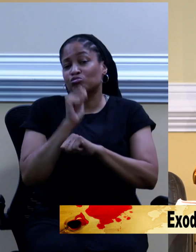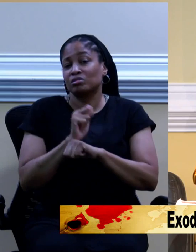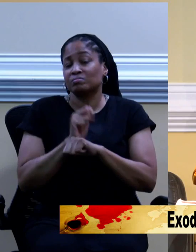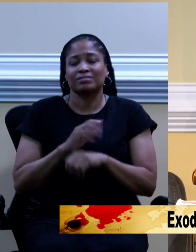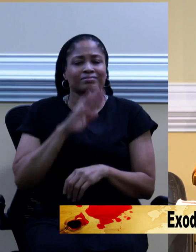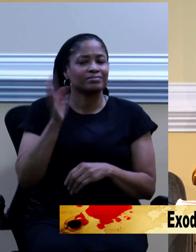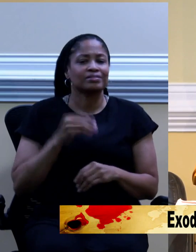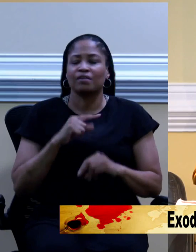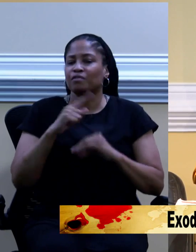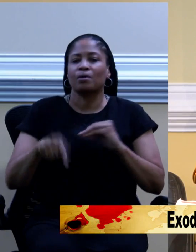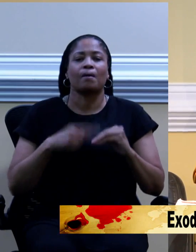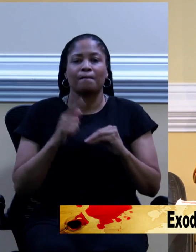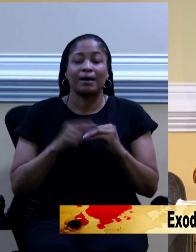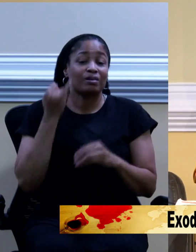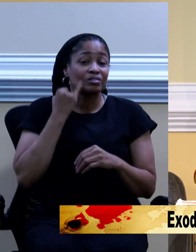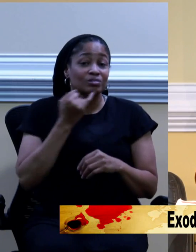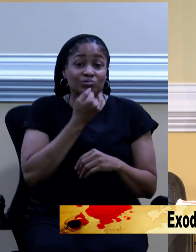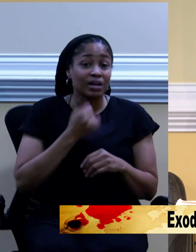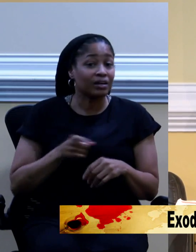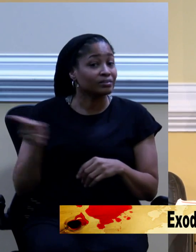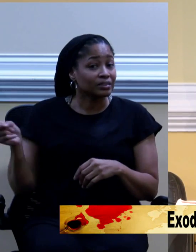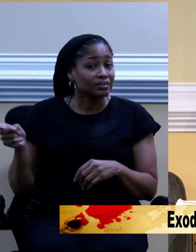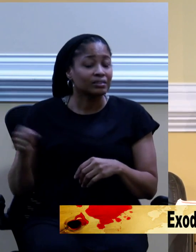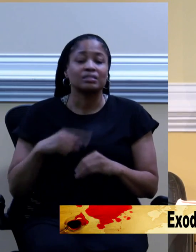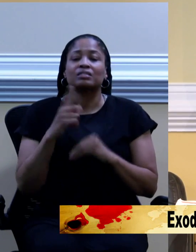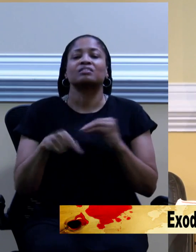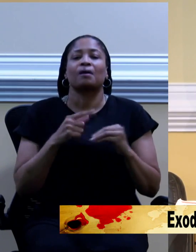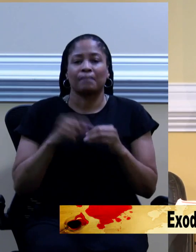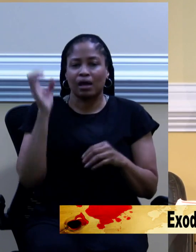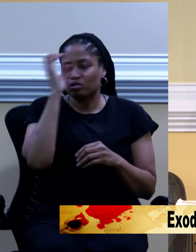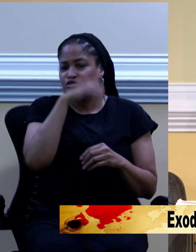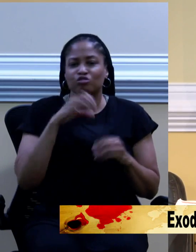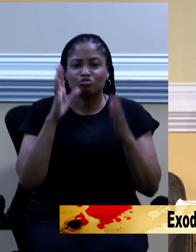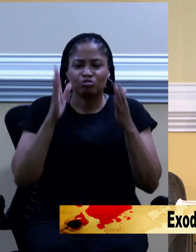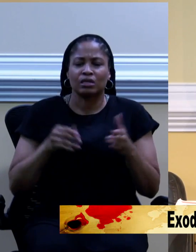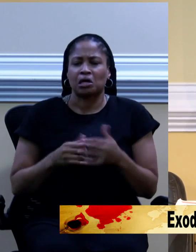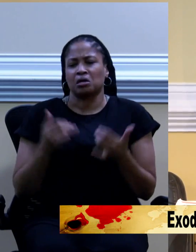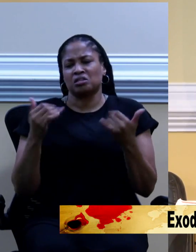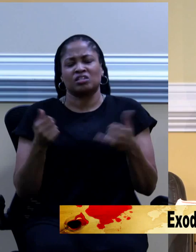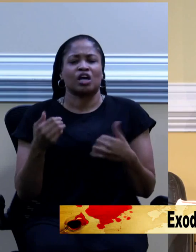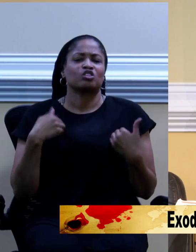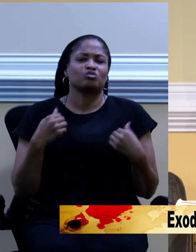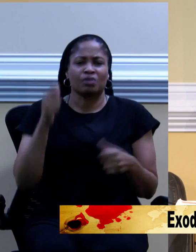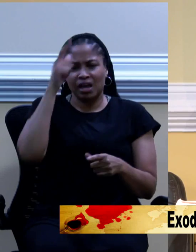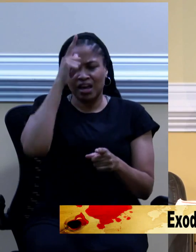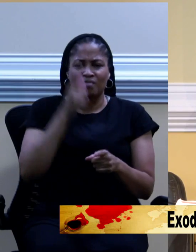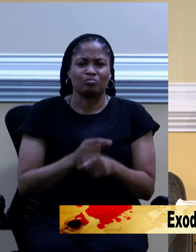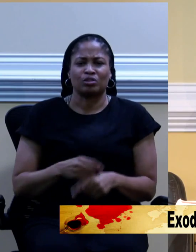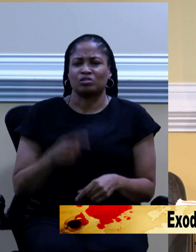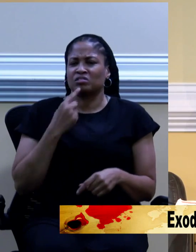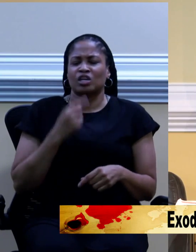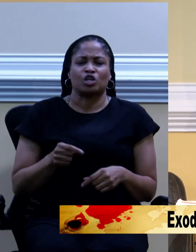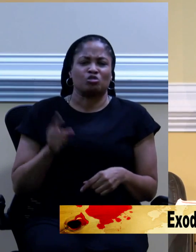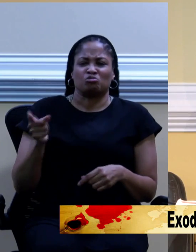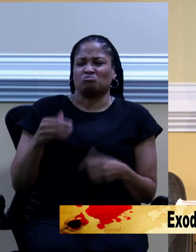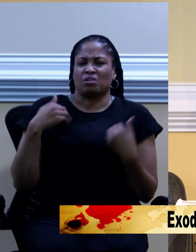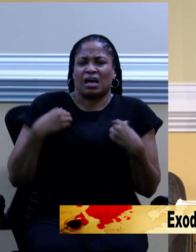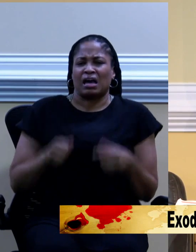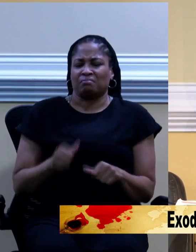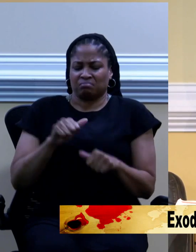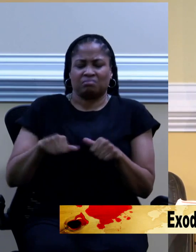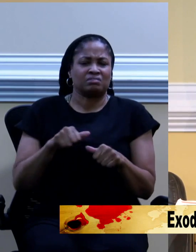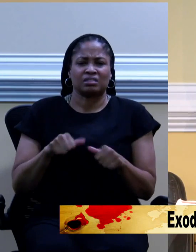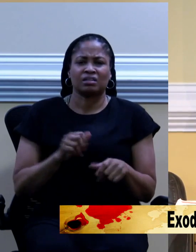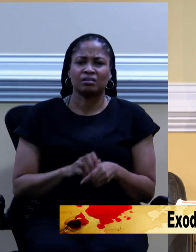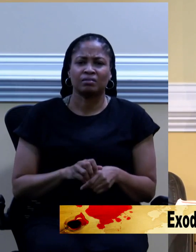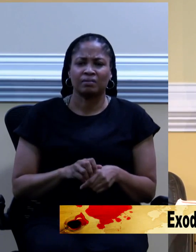the non-Israelite. Now you got brothers running around talking about you ain't got to be circumcised. You Israel partner. You ain't never